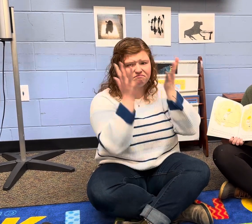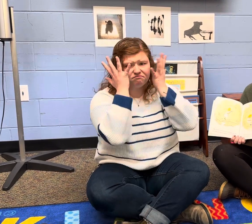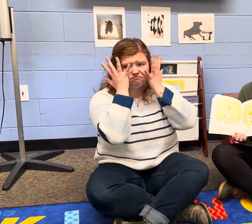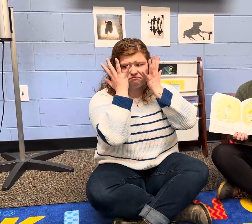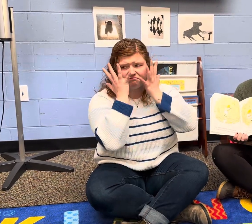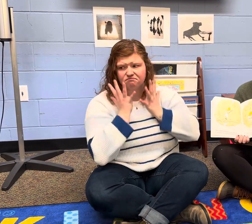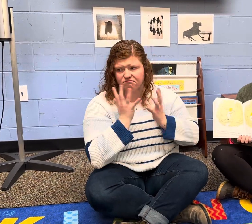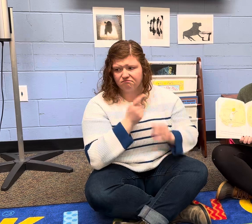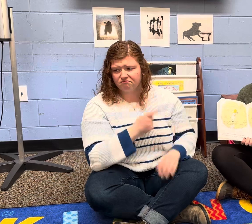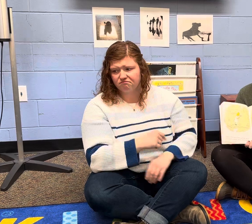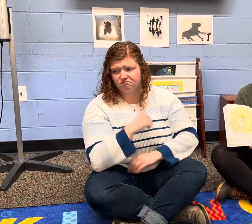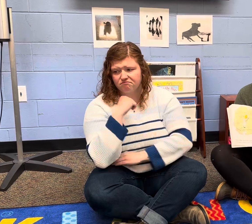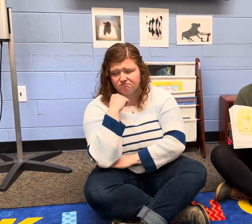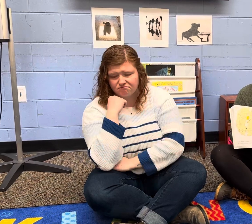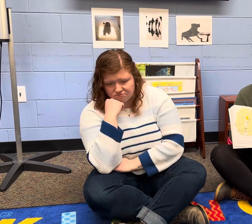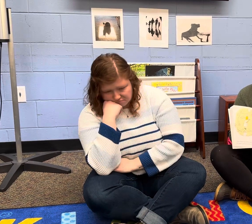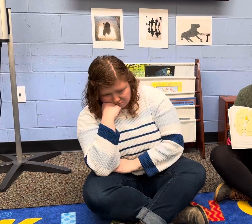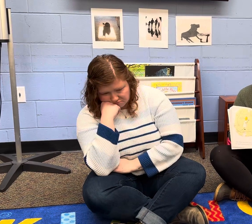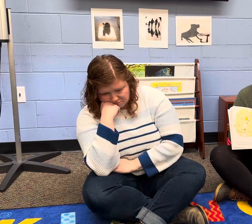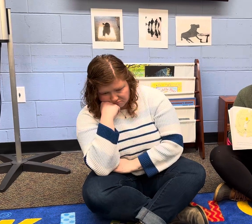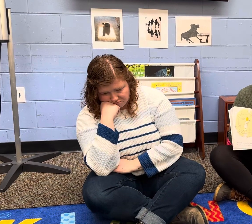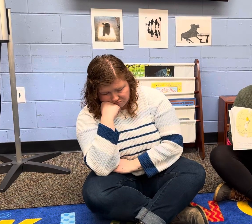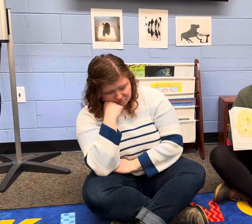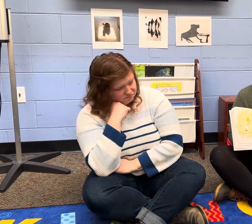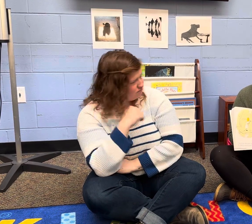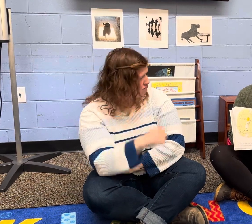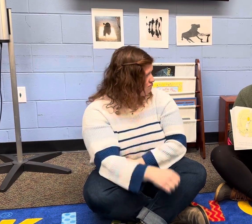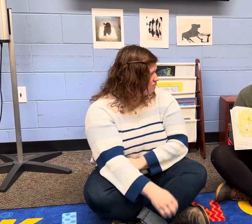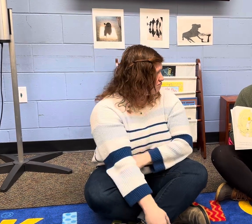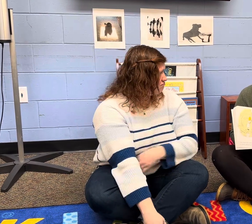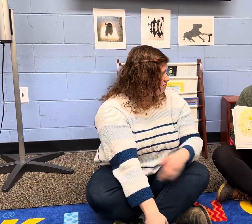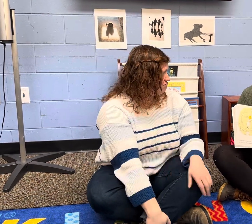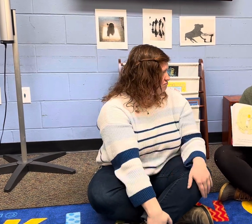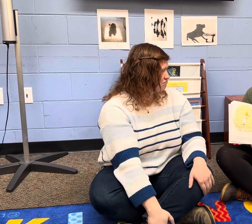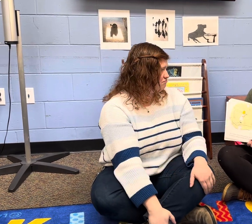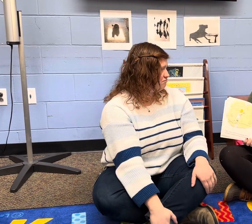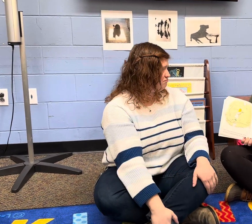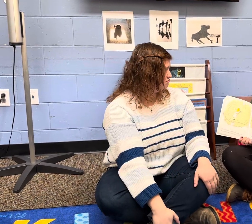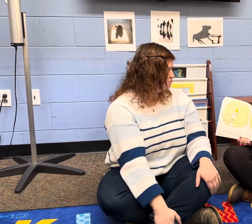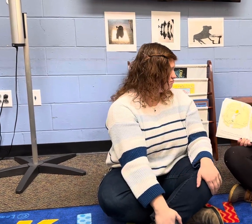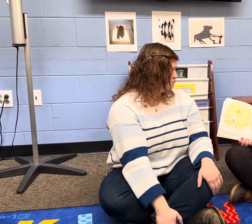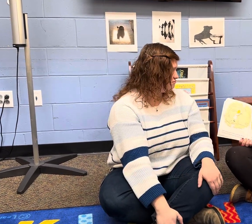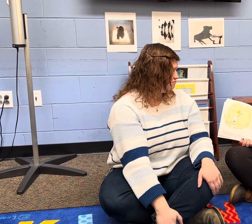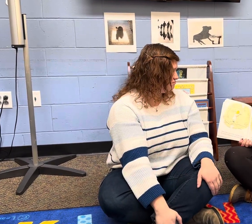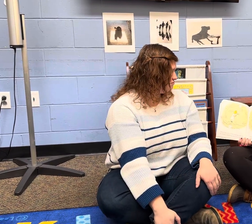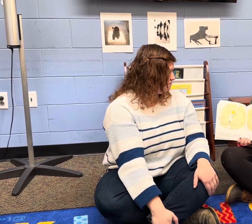the water. She is sad.